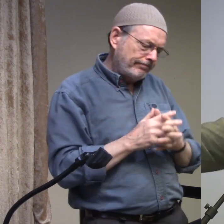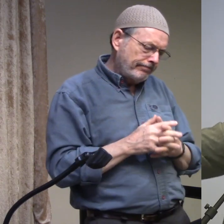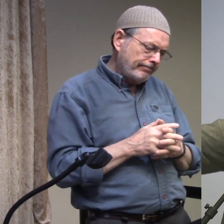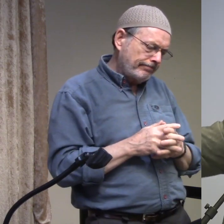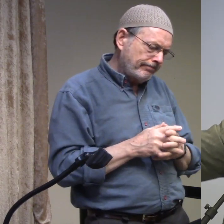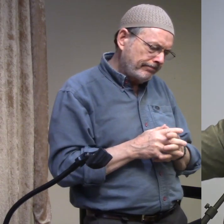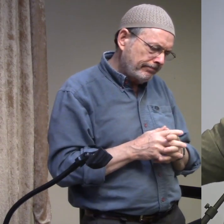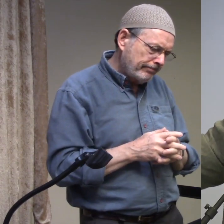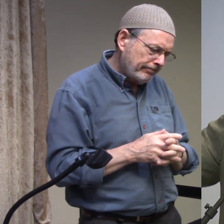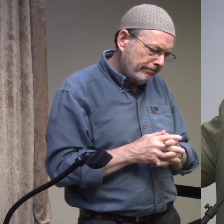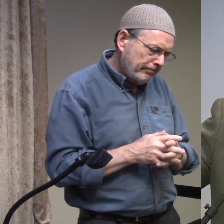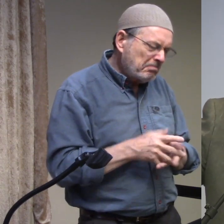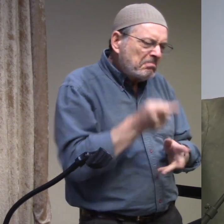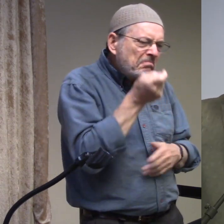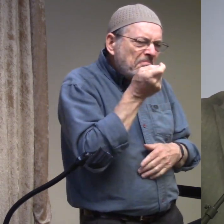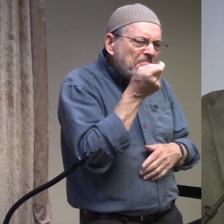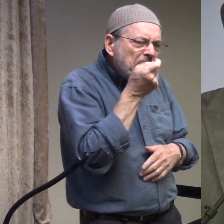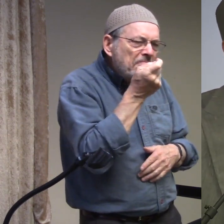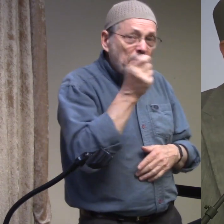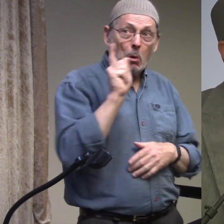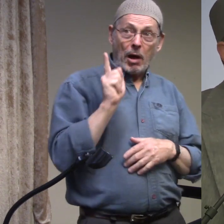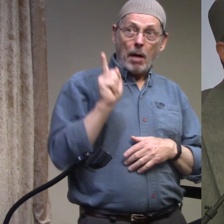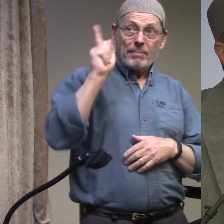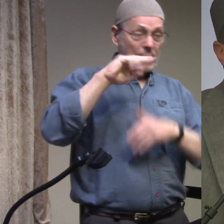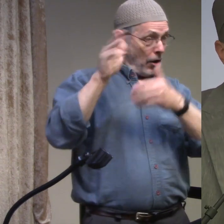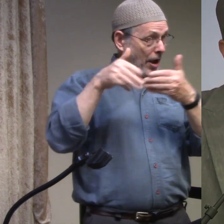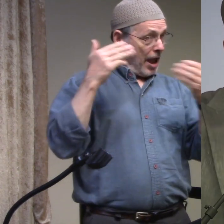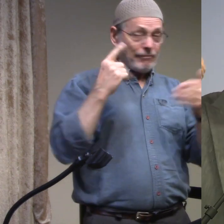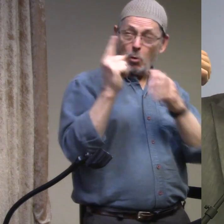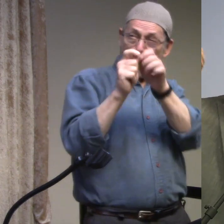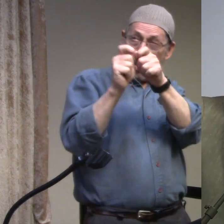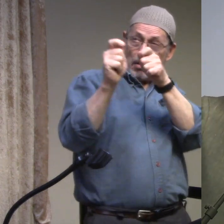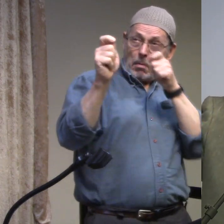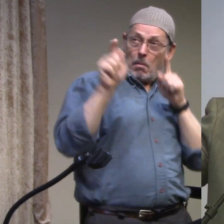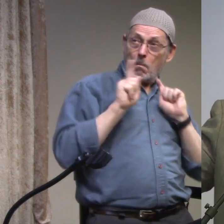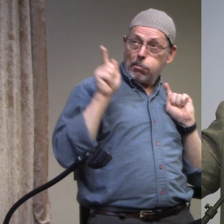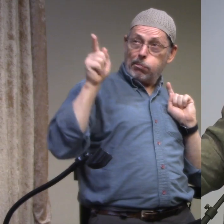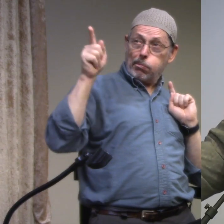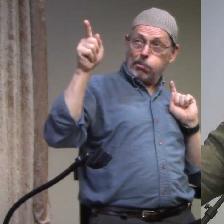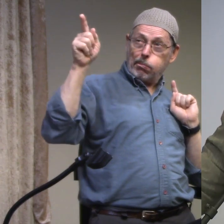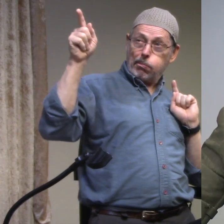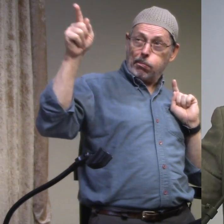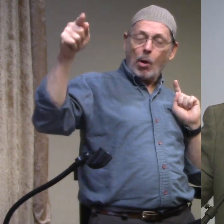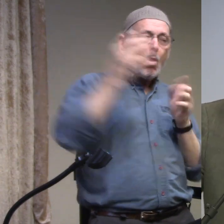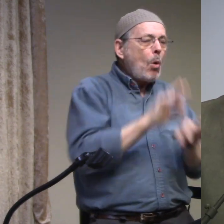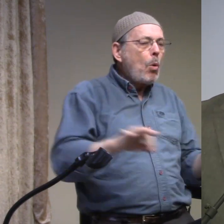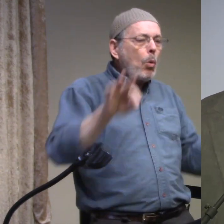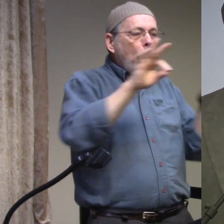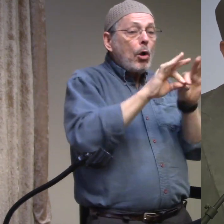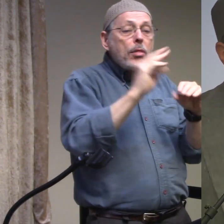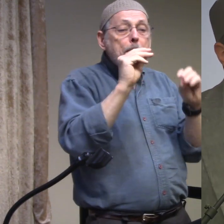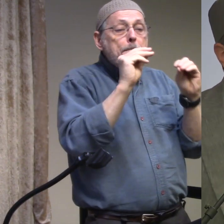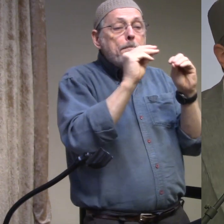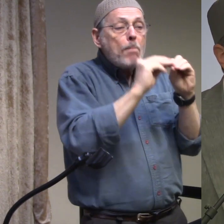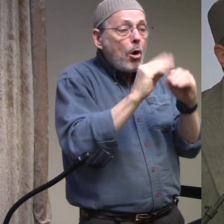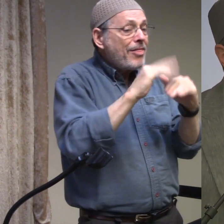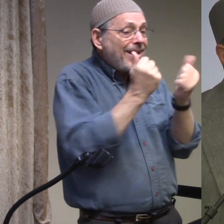Where one span of a bow in heaven is worth more than everything the sun rises and sets